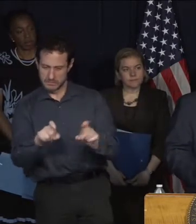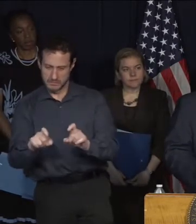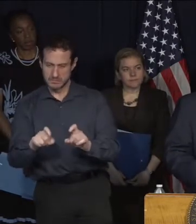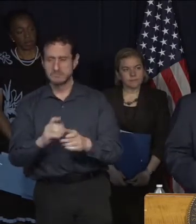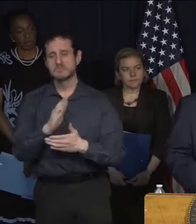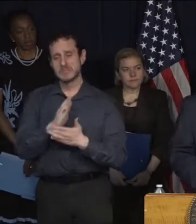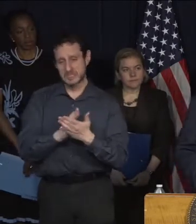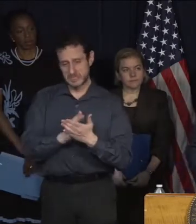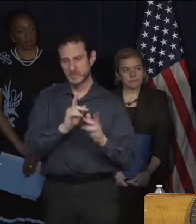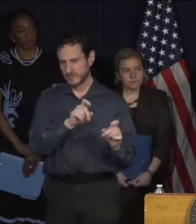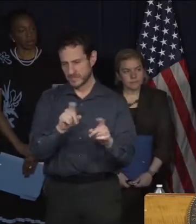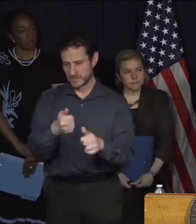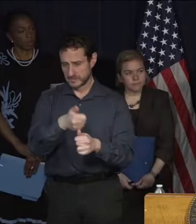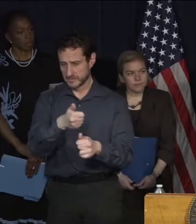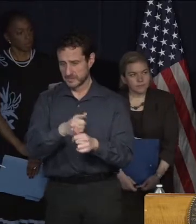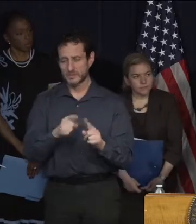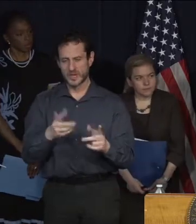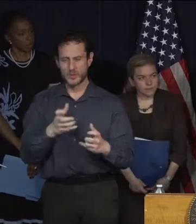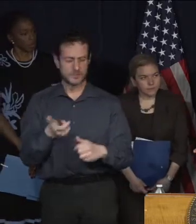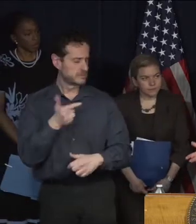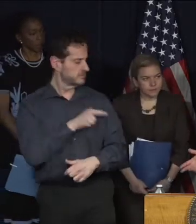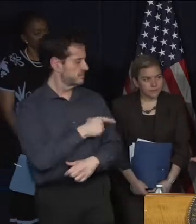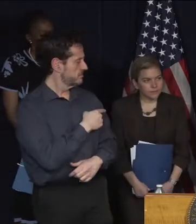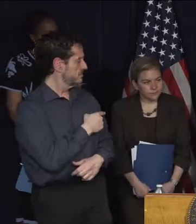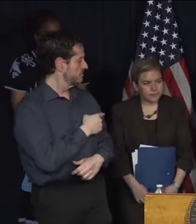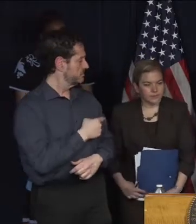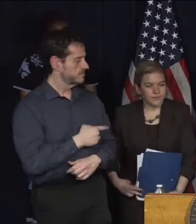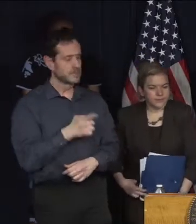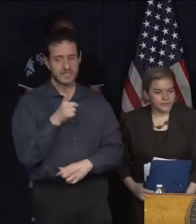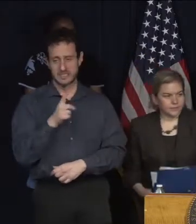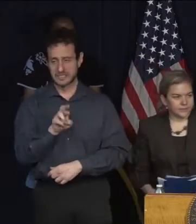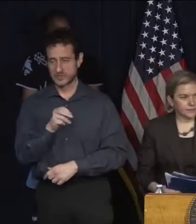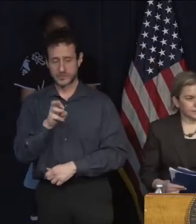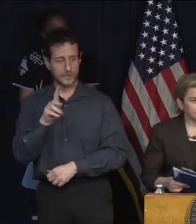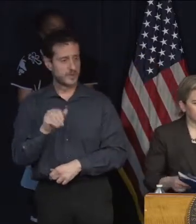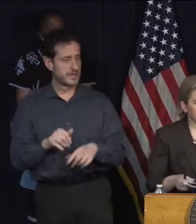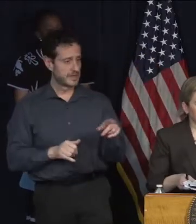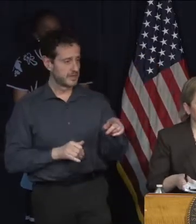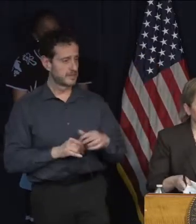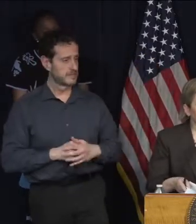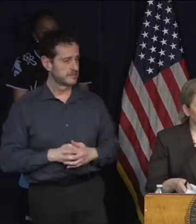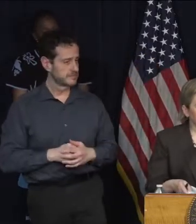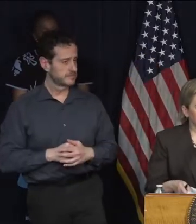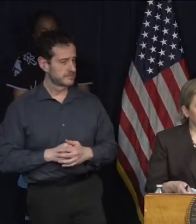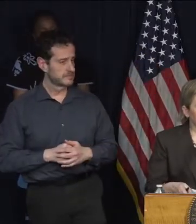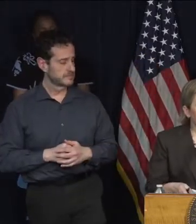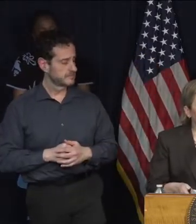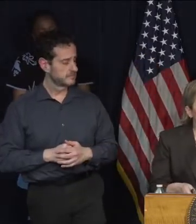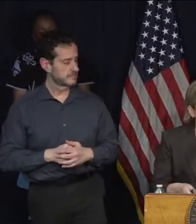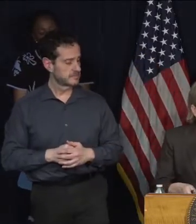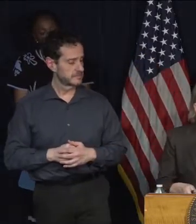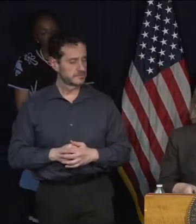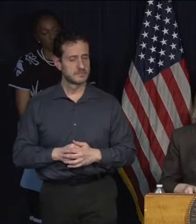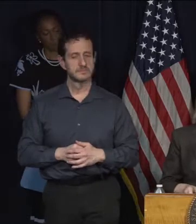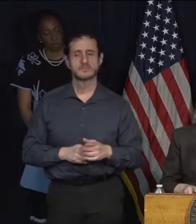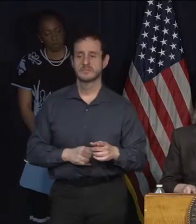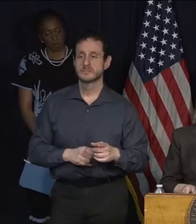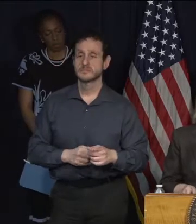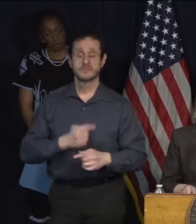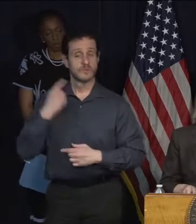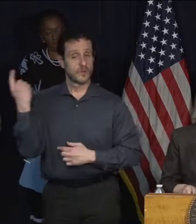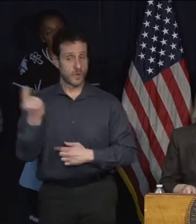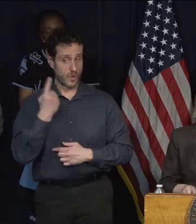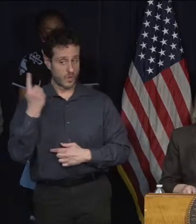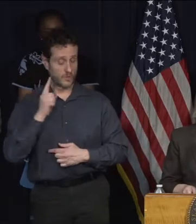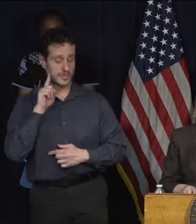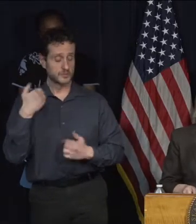of them have been tested themselves. But I'd like to turn it over to Dr. Arwoody. Sure. Yeah, so as always, when